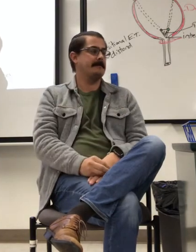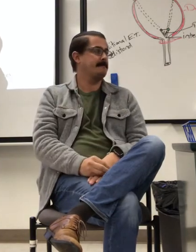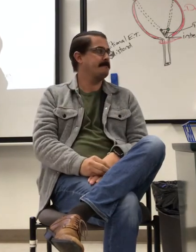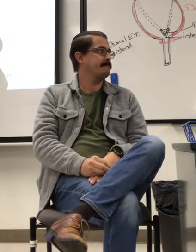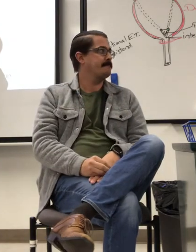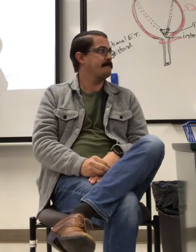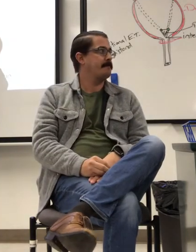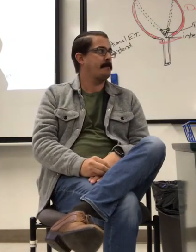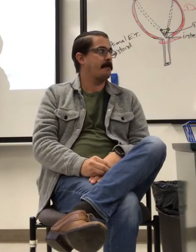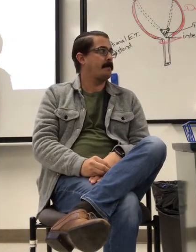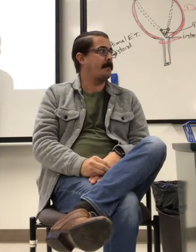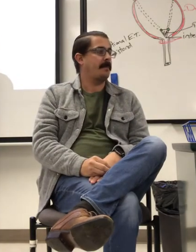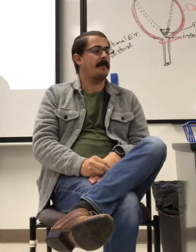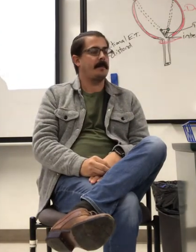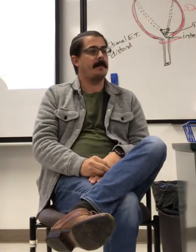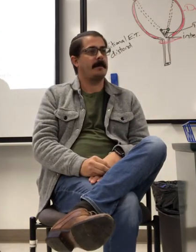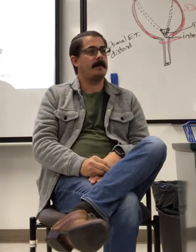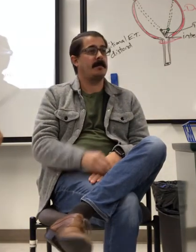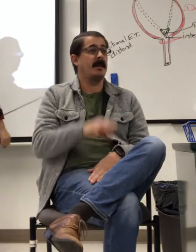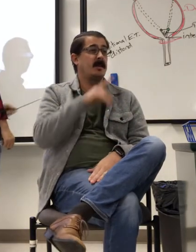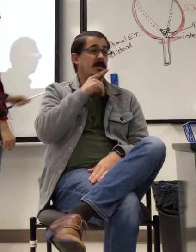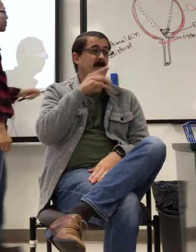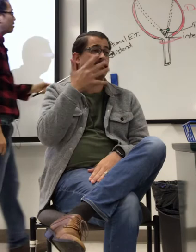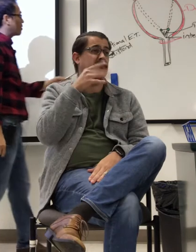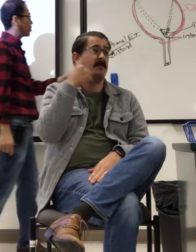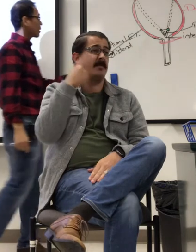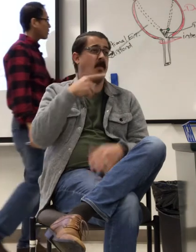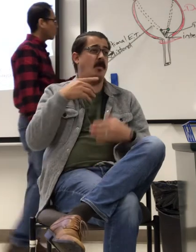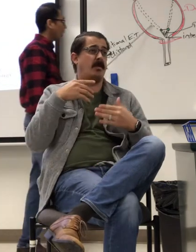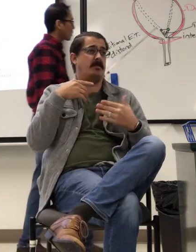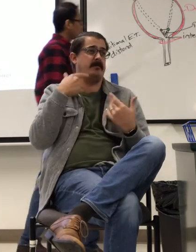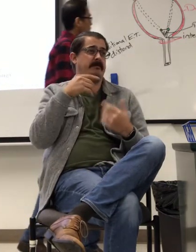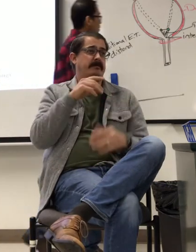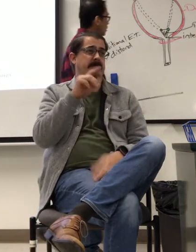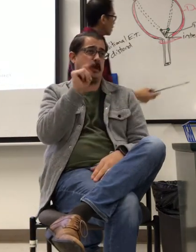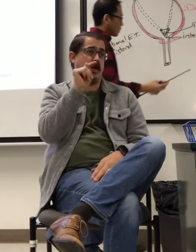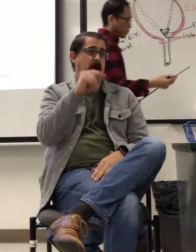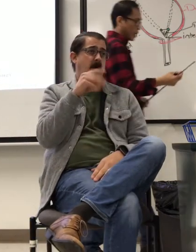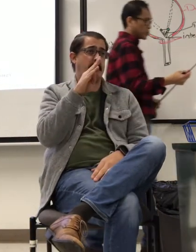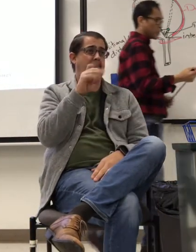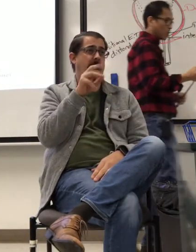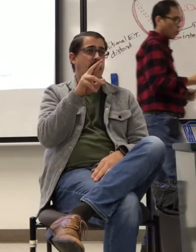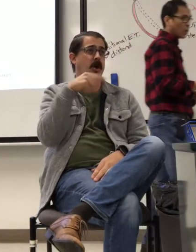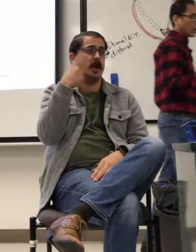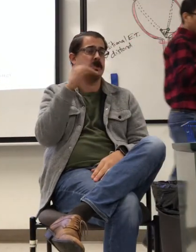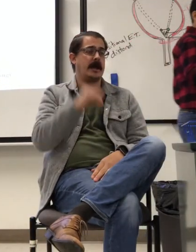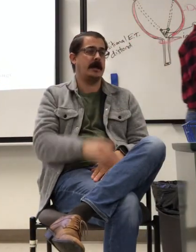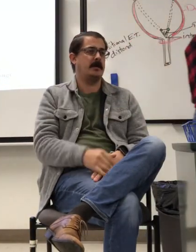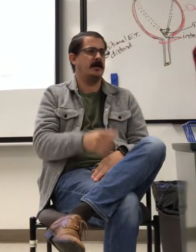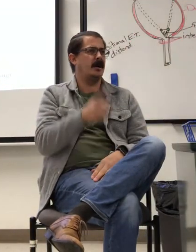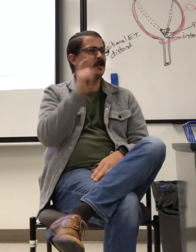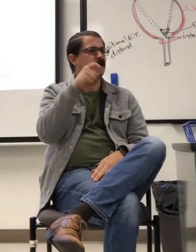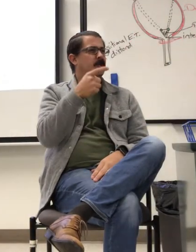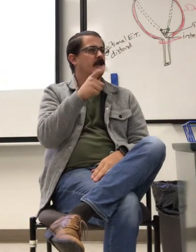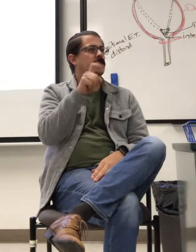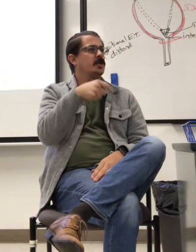Okay, yeah, that's pretty much it for the anatomy of the urinary bladder. I should note one other sphincter. There's